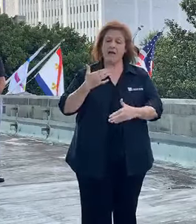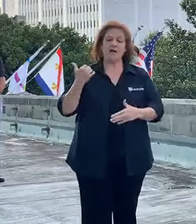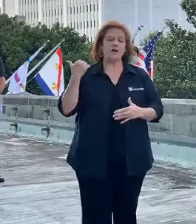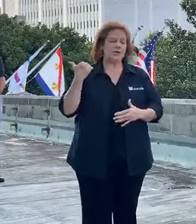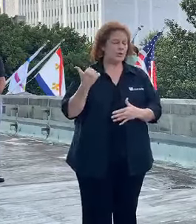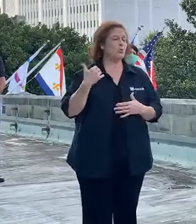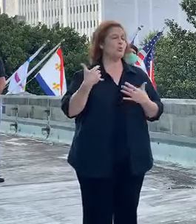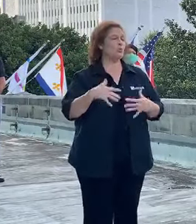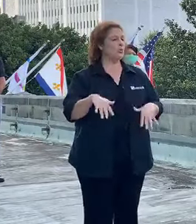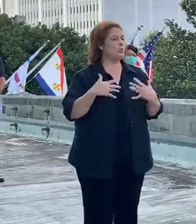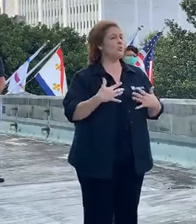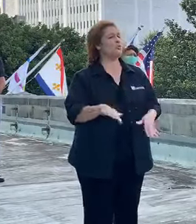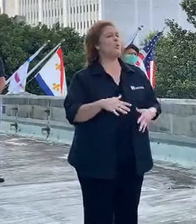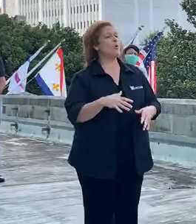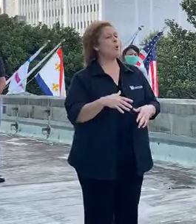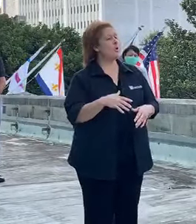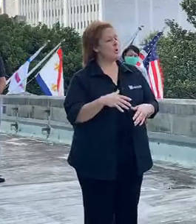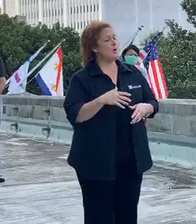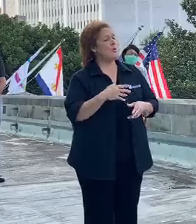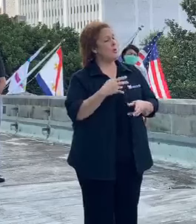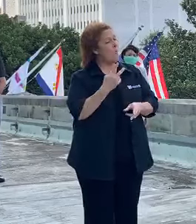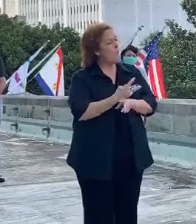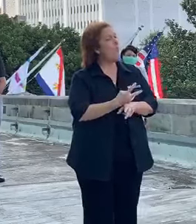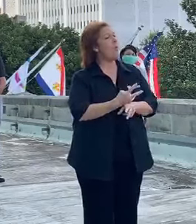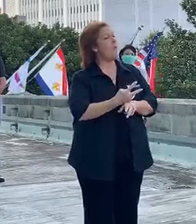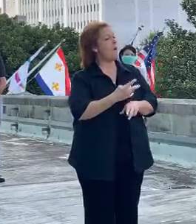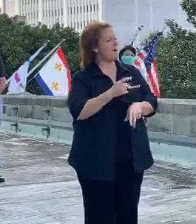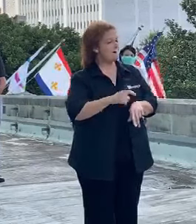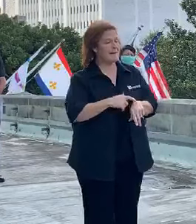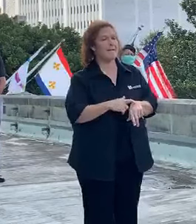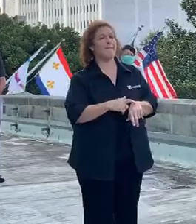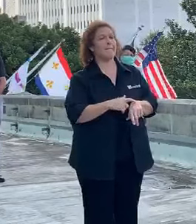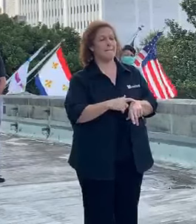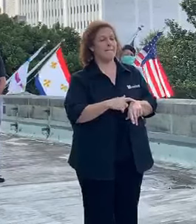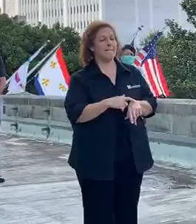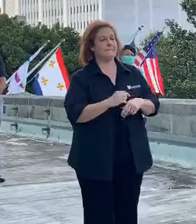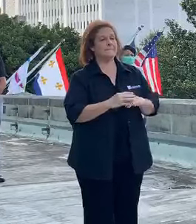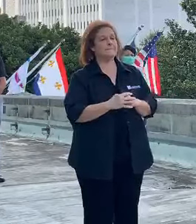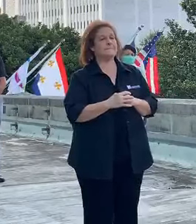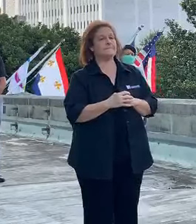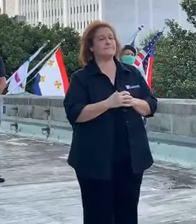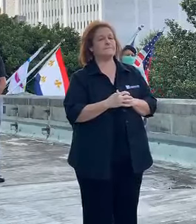solid throughout probably the most difficult thing we will go through in our lifetime.